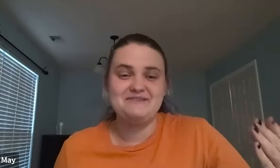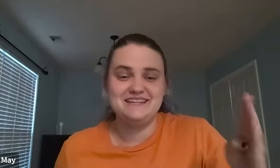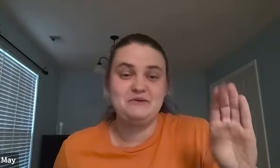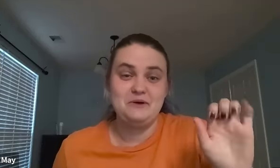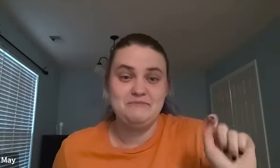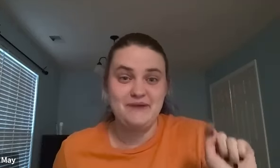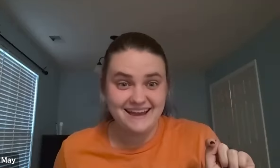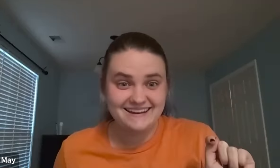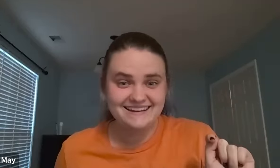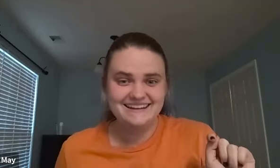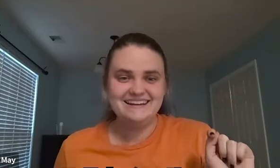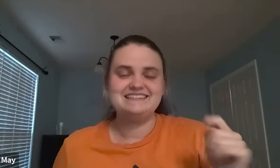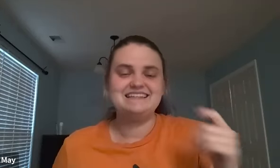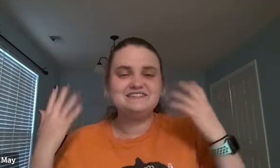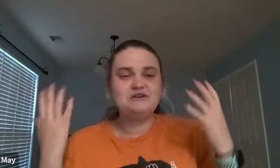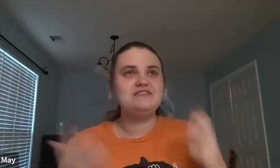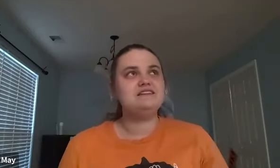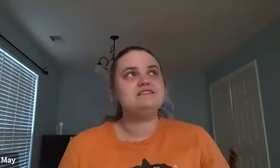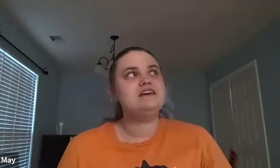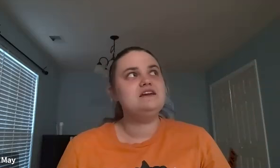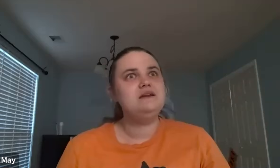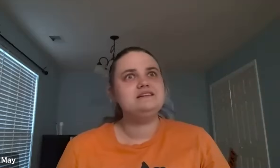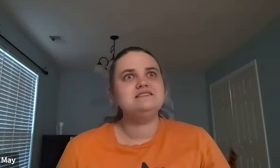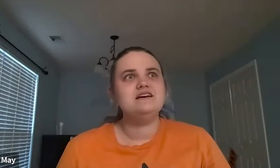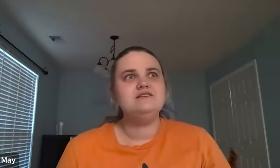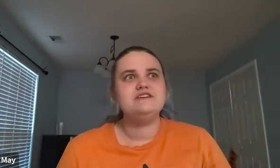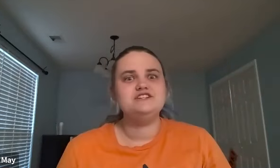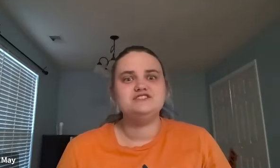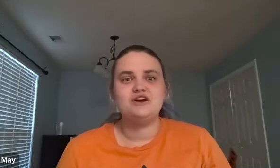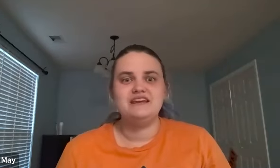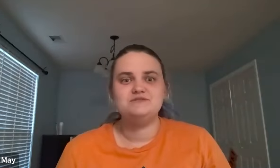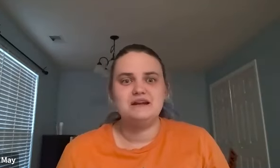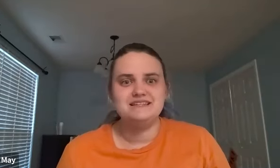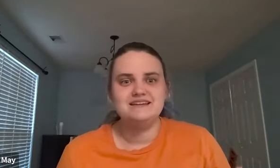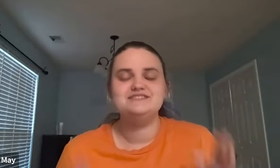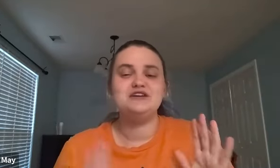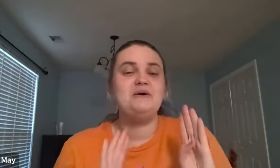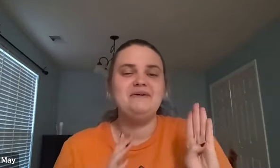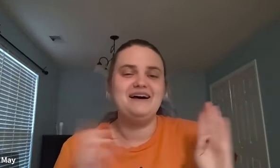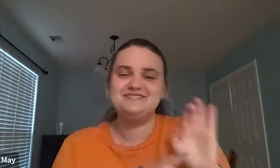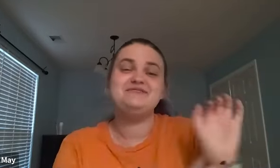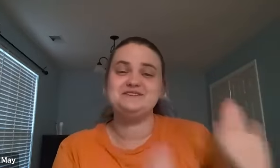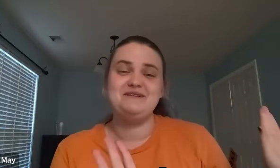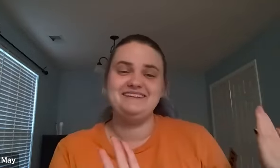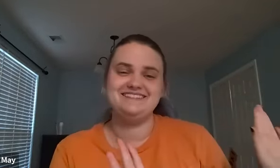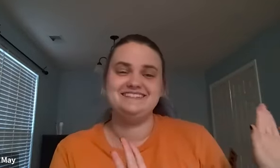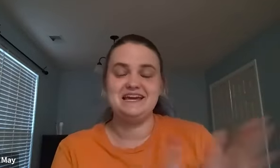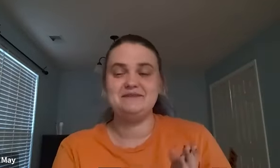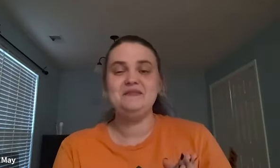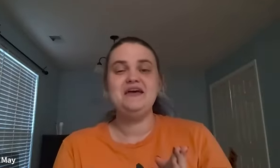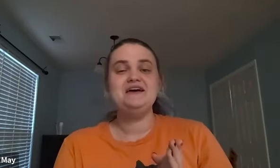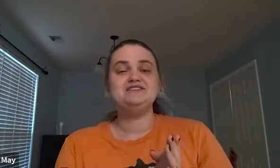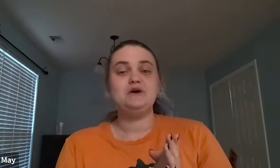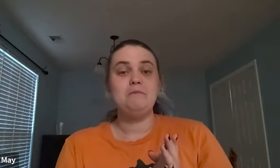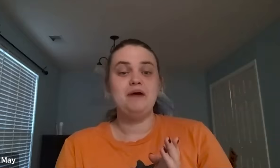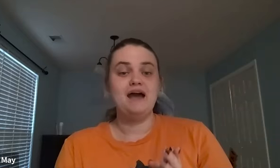saying the word bat. Because I sit there and I think, did they hear what I said? Or are they just trying to guess what I said? So I was just finger spelling just to say it. So bat